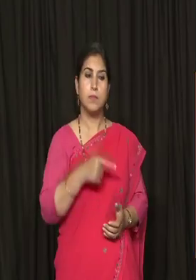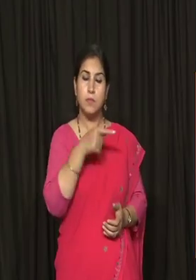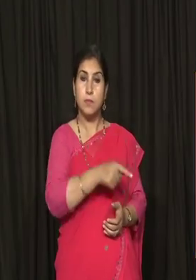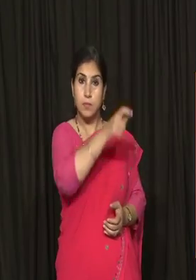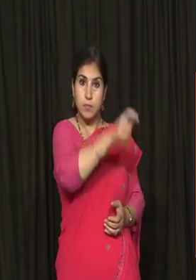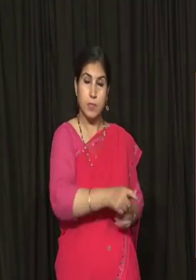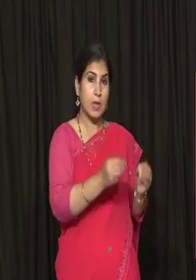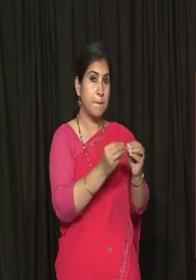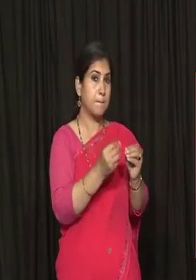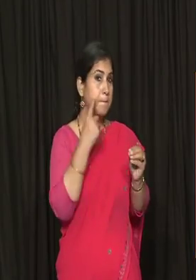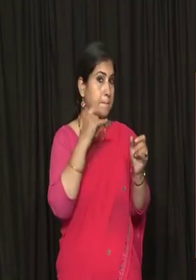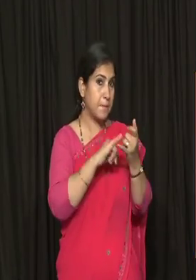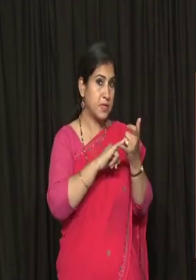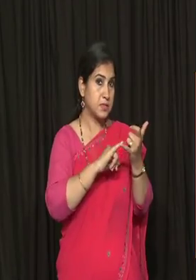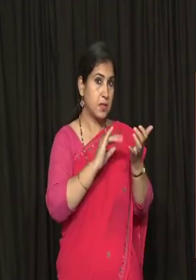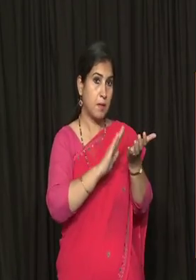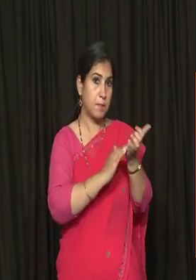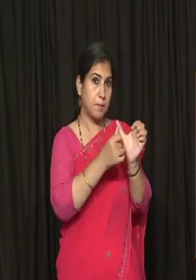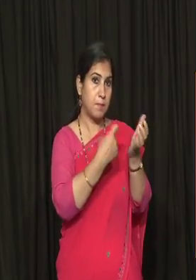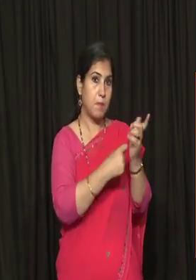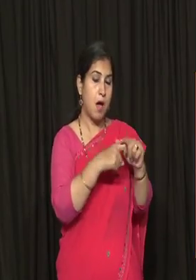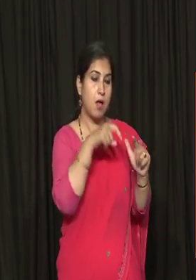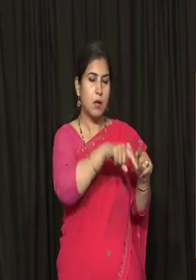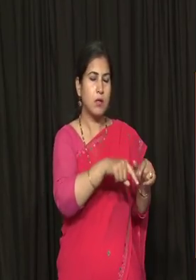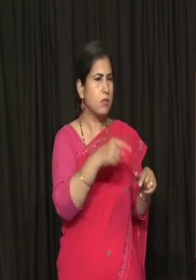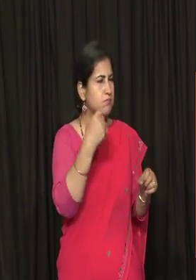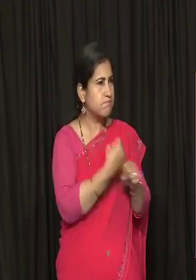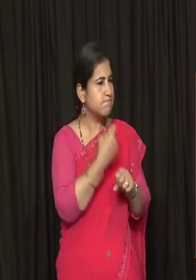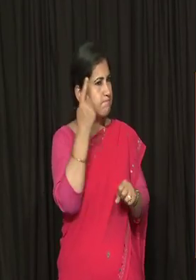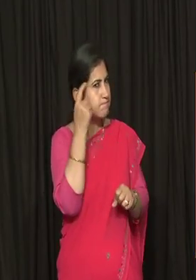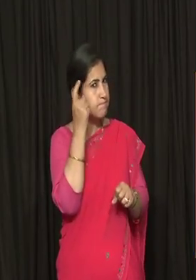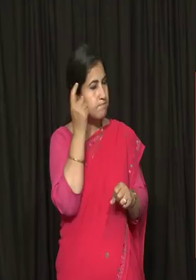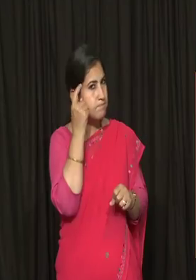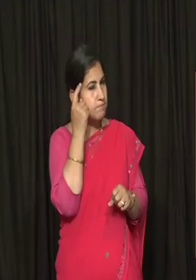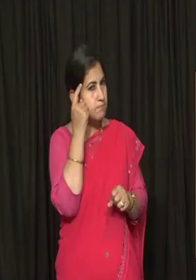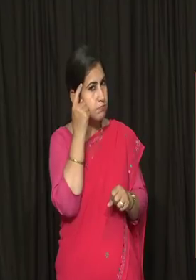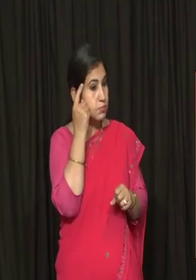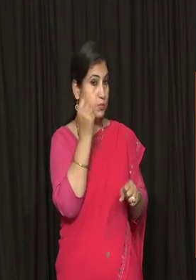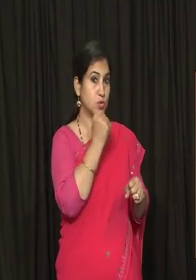Bismarck did the duty to unite Germany under the rule of Prussia.